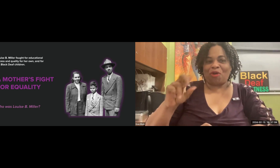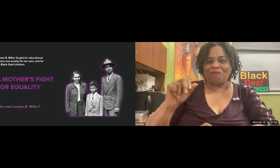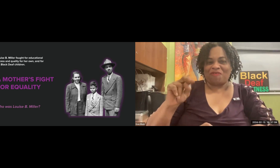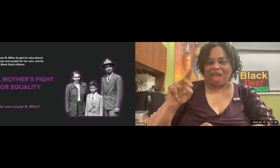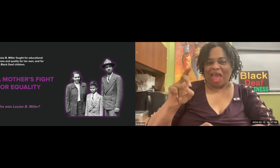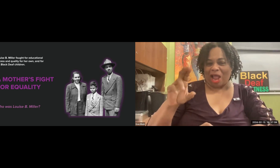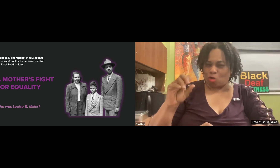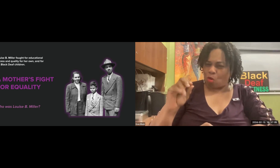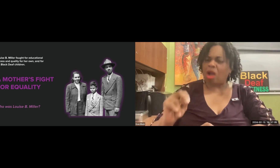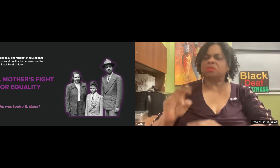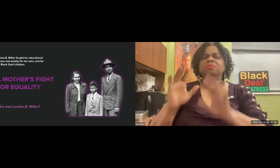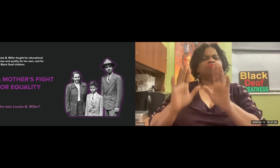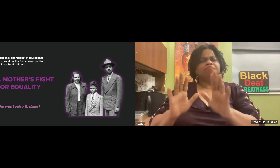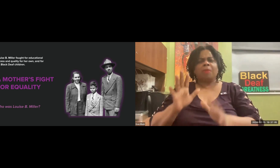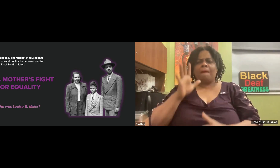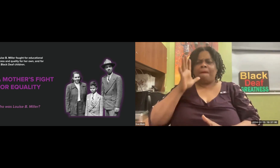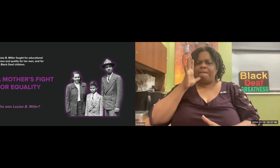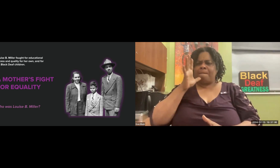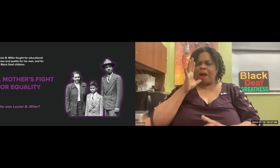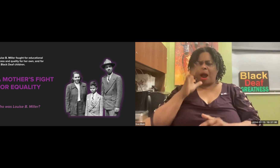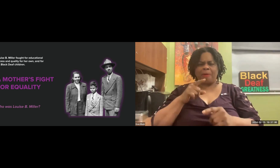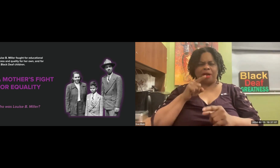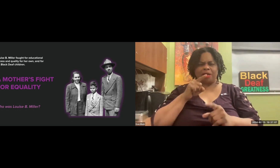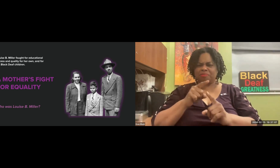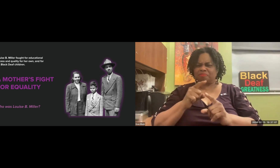husband, whose name was Luther.